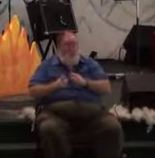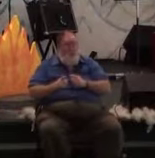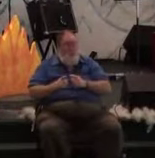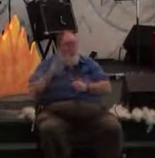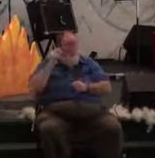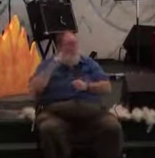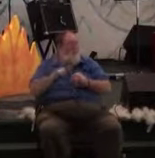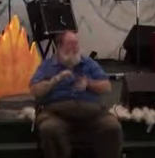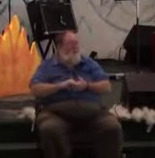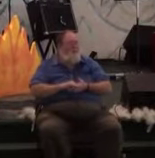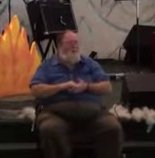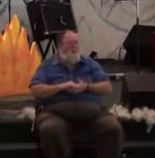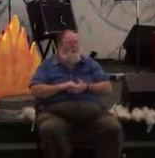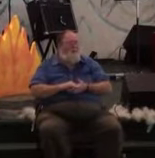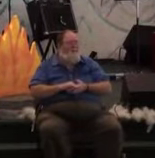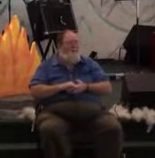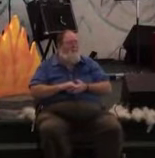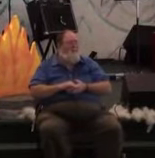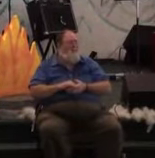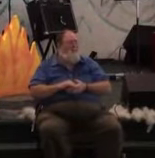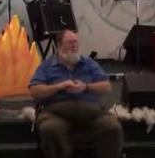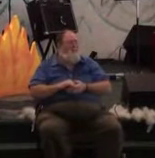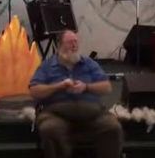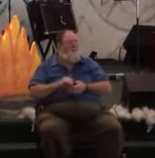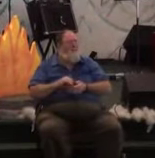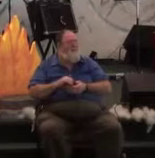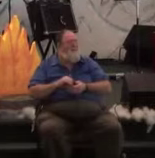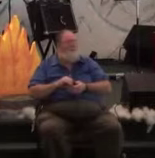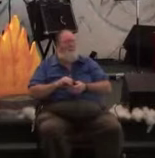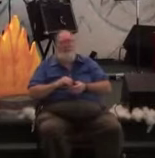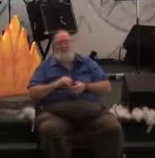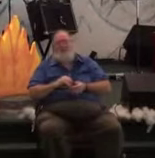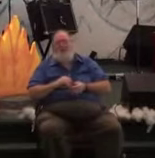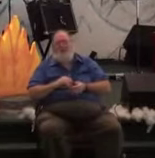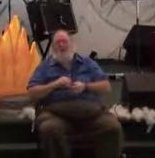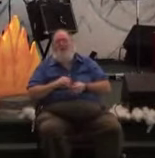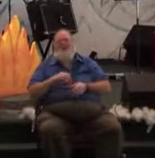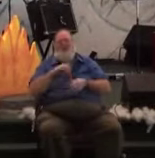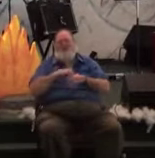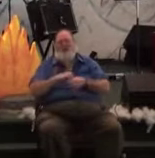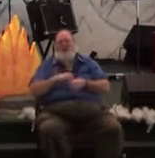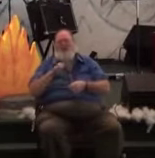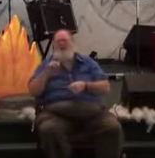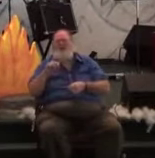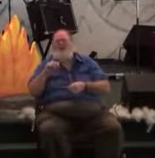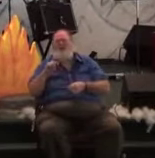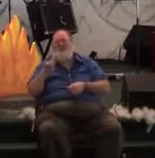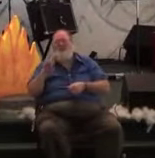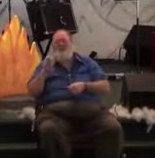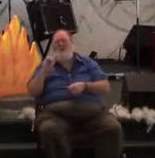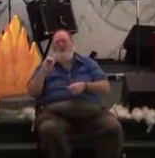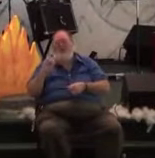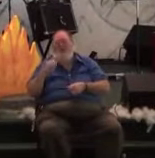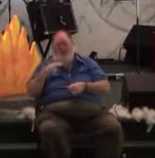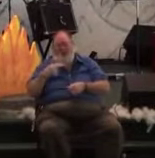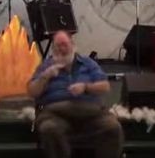that. Or Stroh. I said South Milford, didn't I? I'm sorry. There you go. You got to go out there and look and make